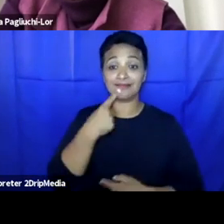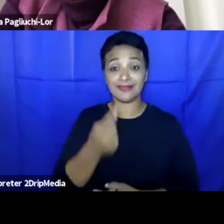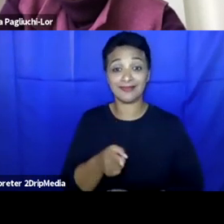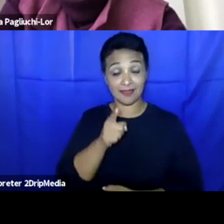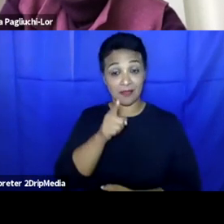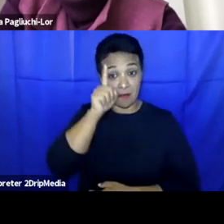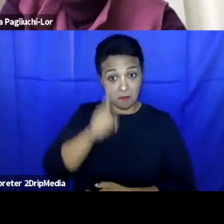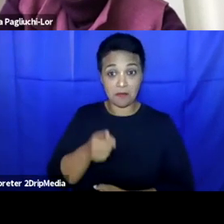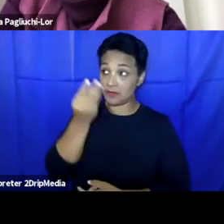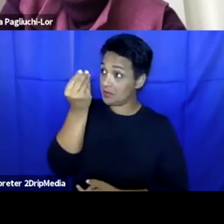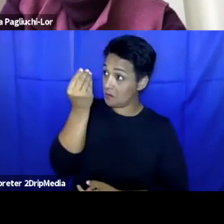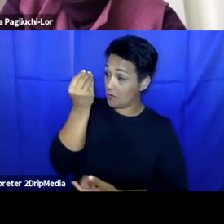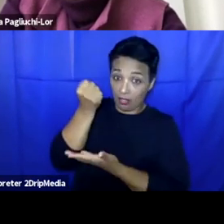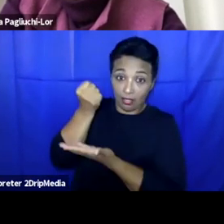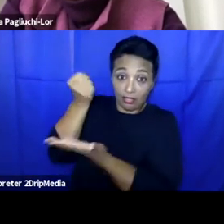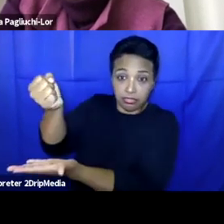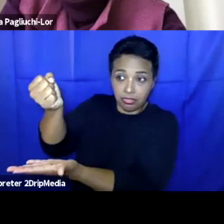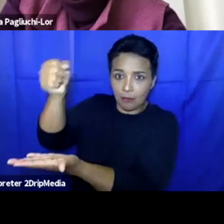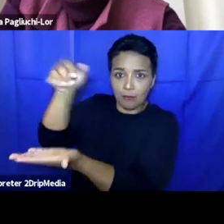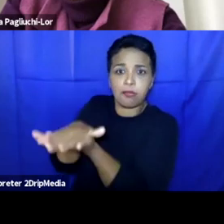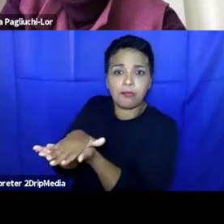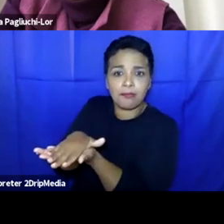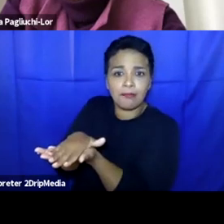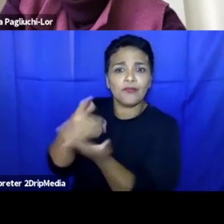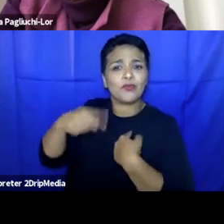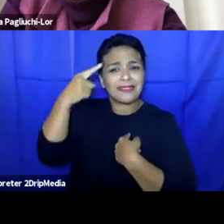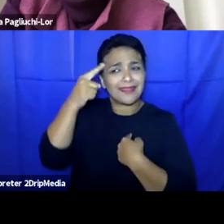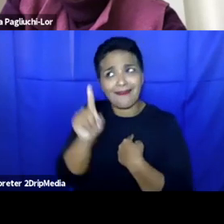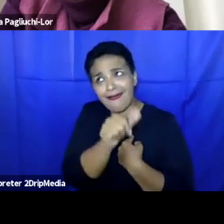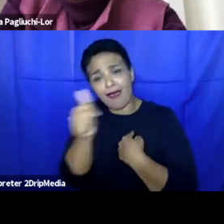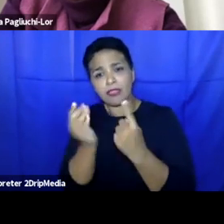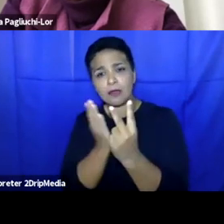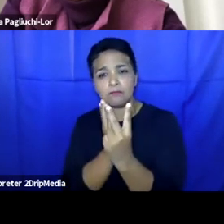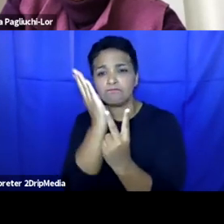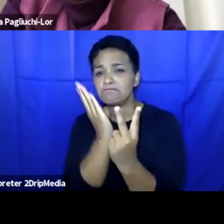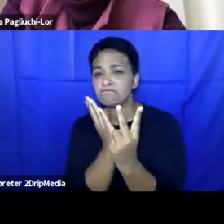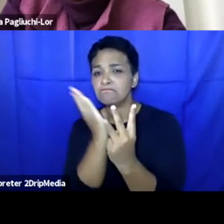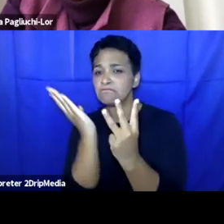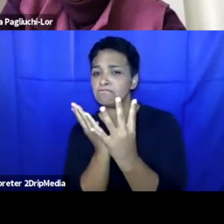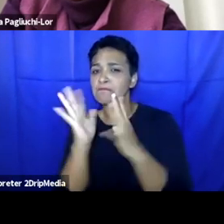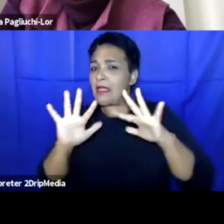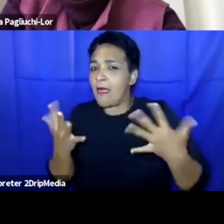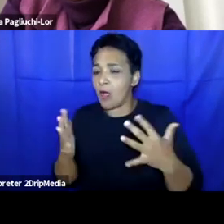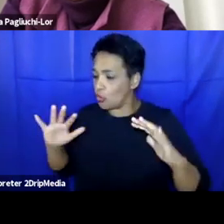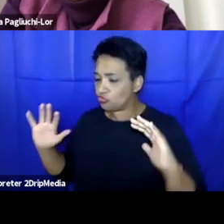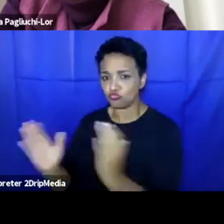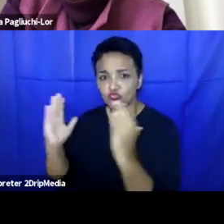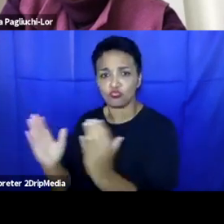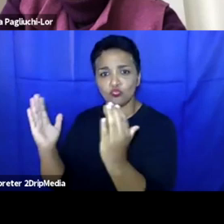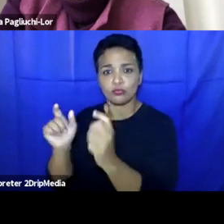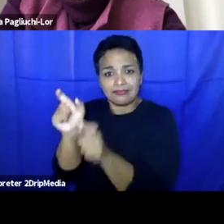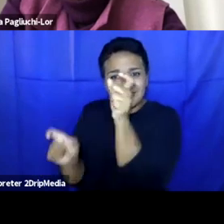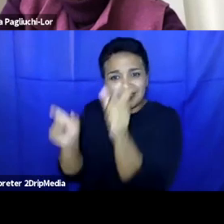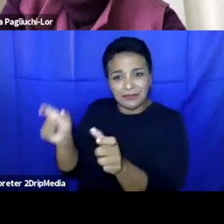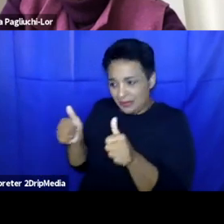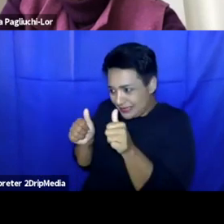calling money, money will run down. But we need to think another channel where, you know, we can create. People should be having, you know, their own